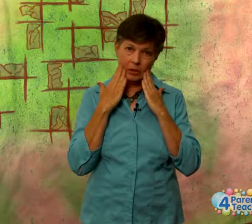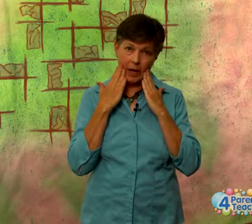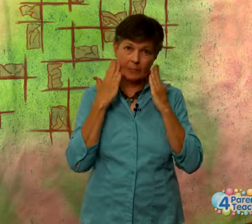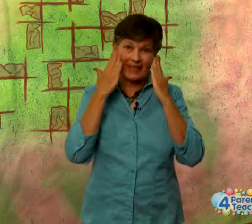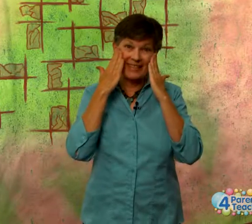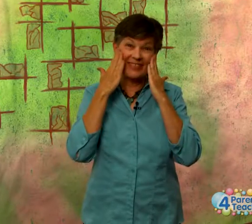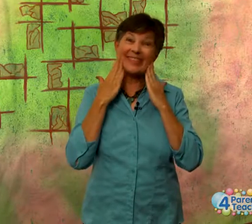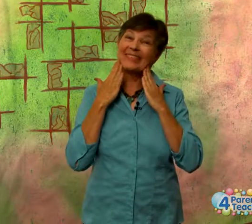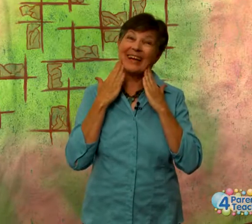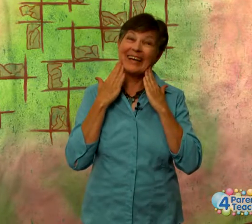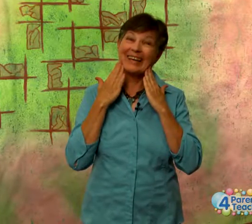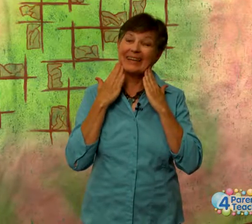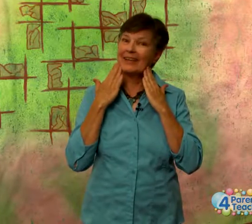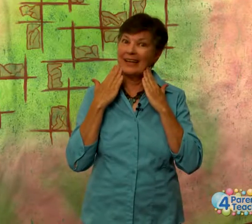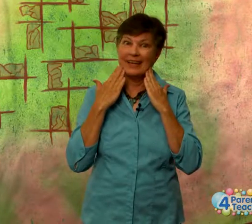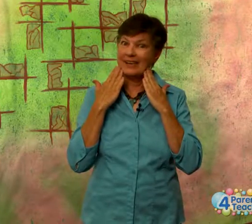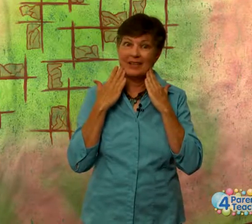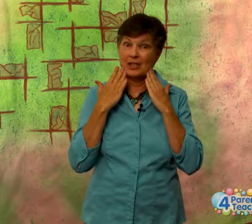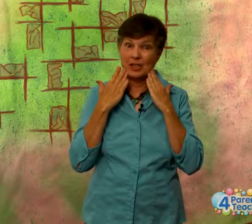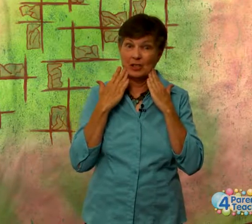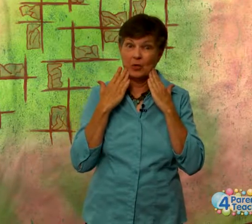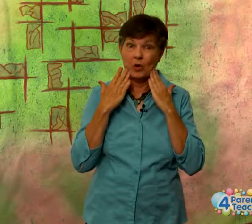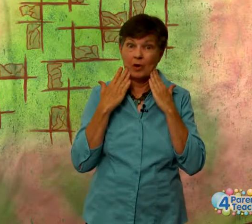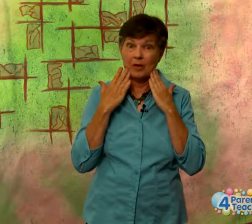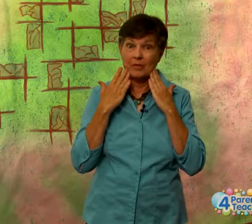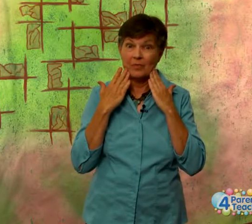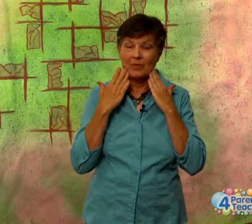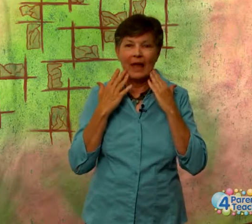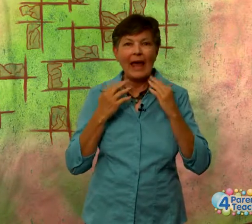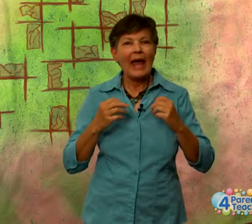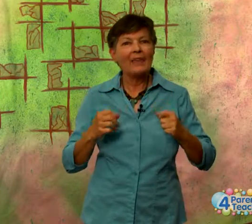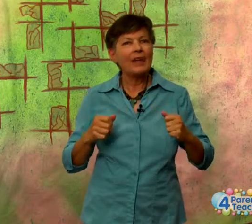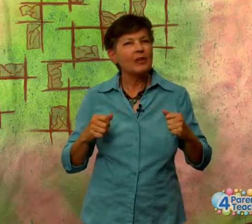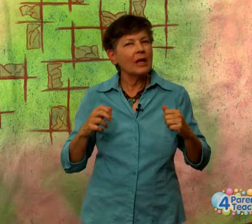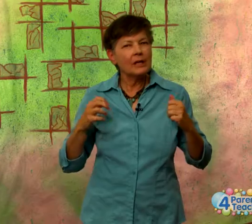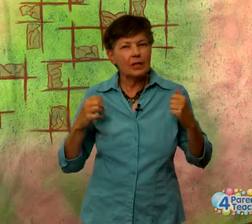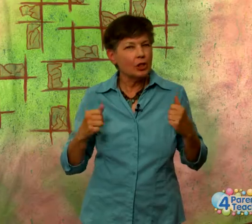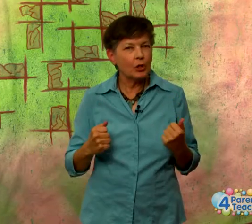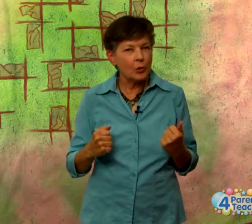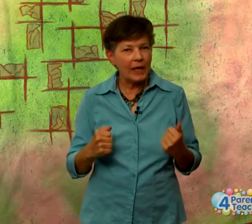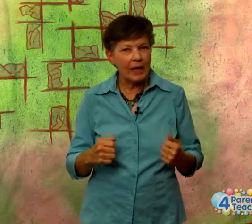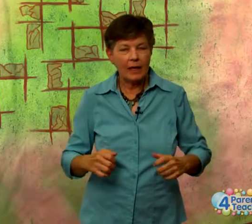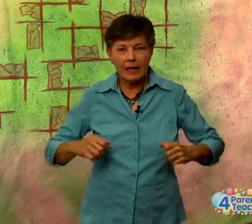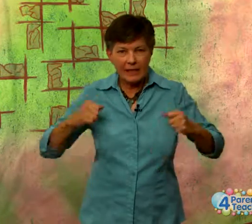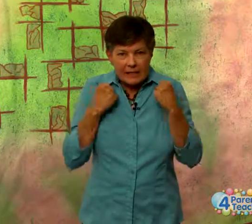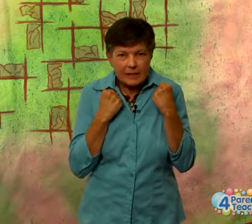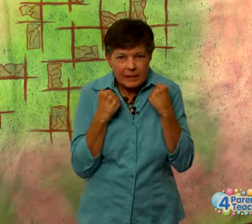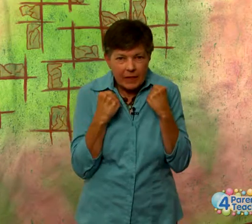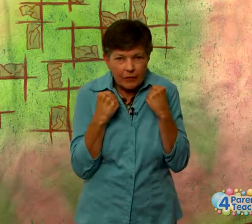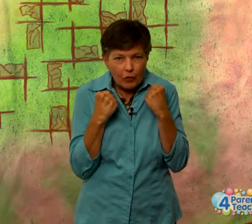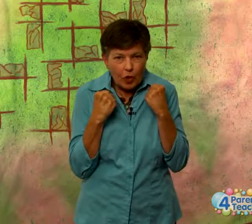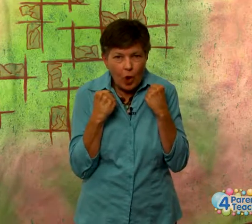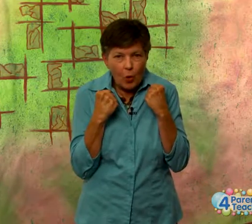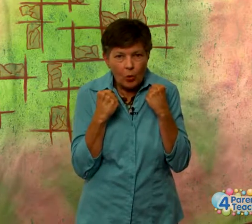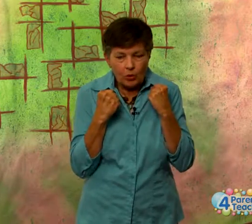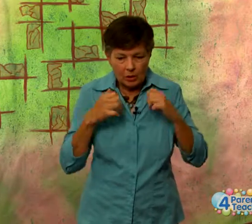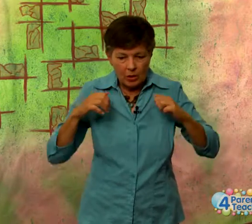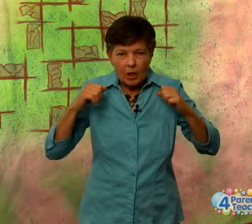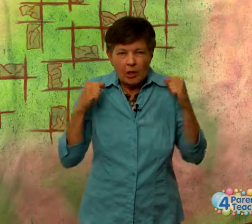sad. Because if you're smiling, again, it doesn't work. And then the degree. This is a sign for cold.